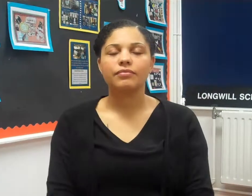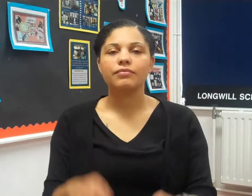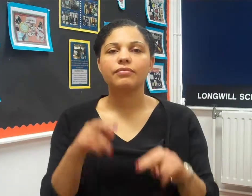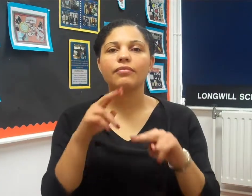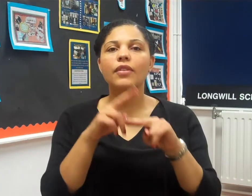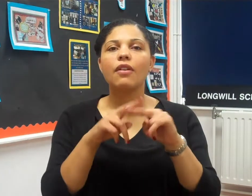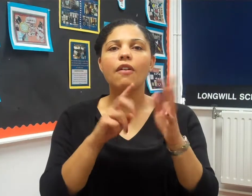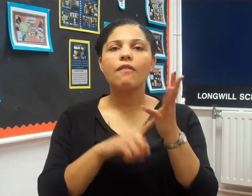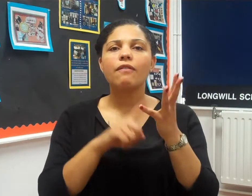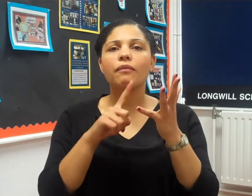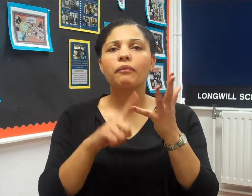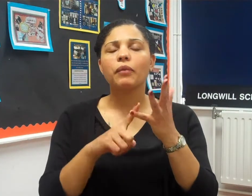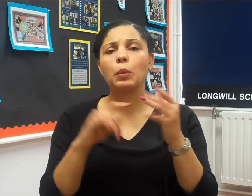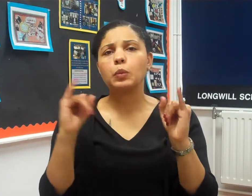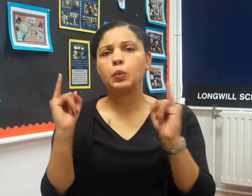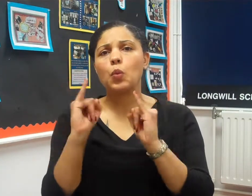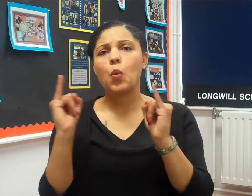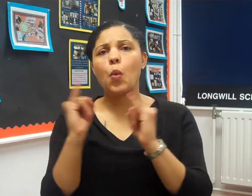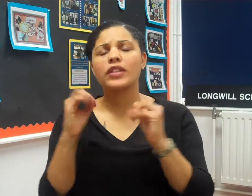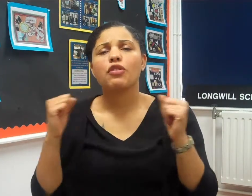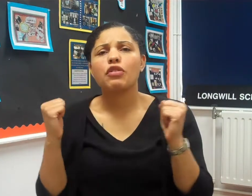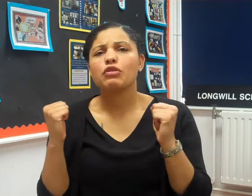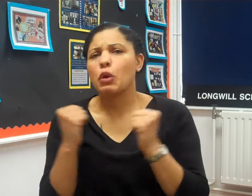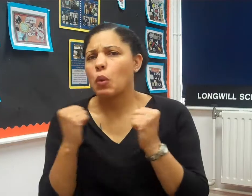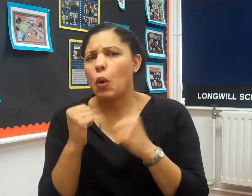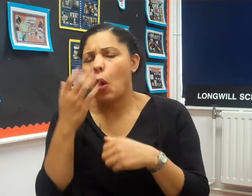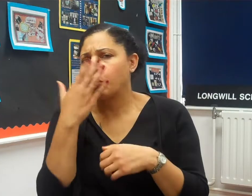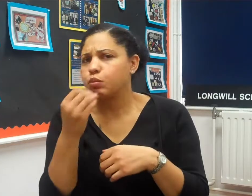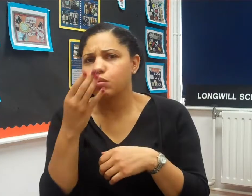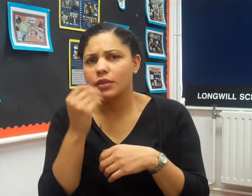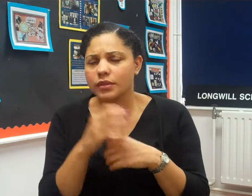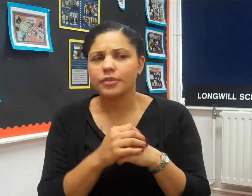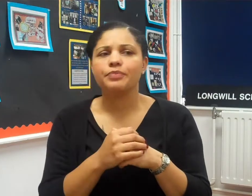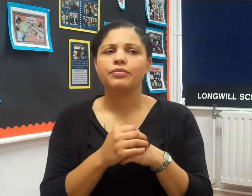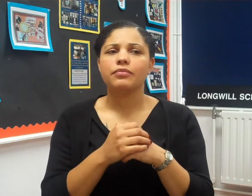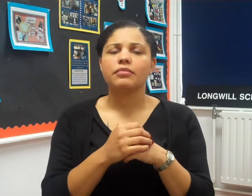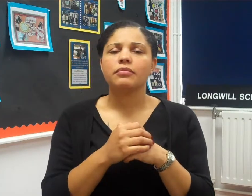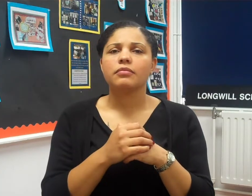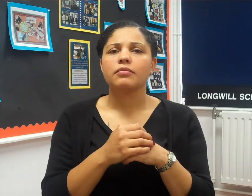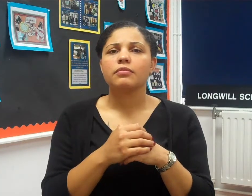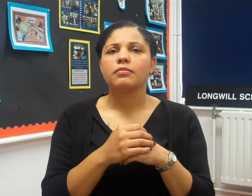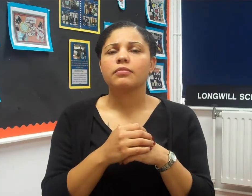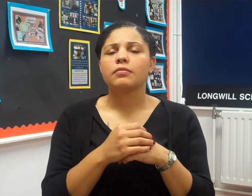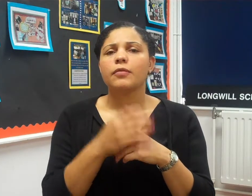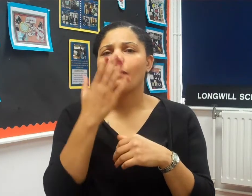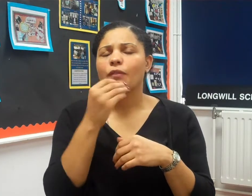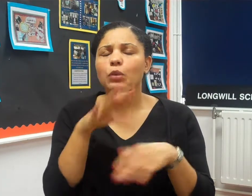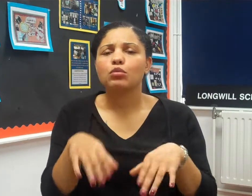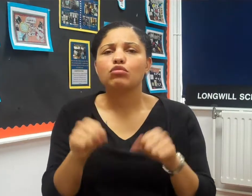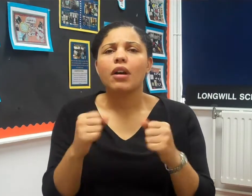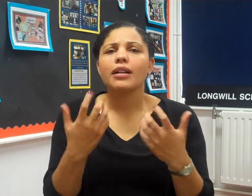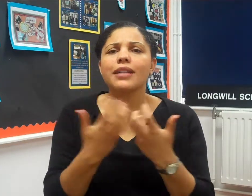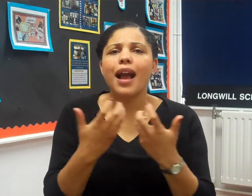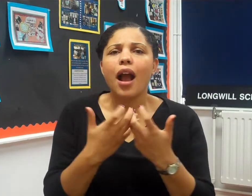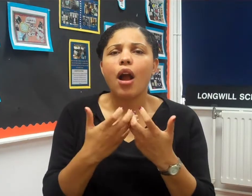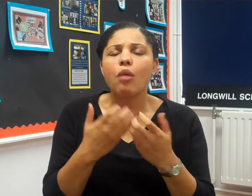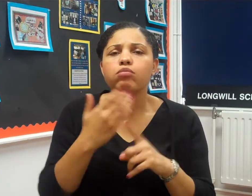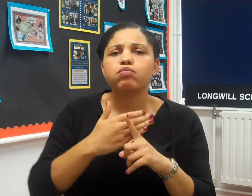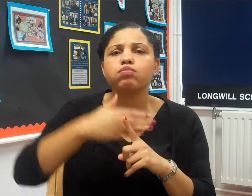Flu symptoms are far worse and last longer than a common cold. Flu starts with a sudden high temperature, headaches, general body